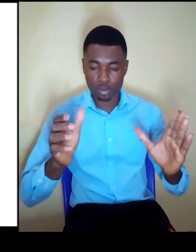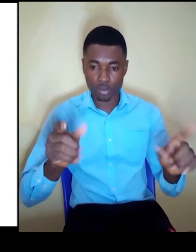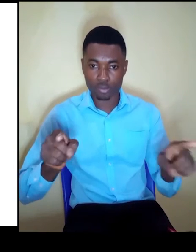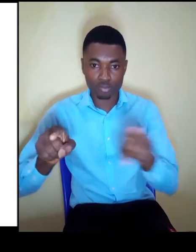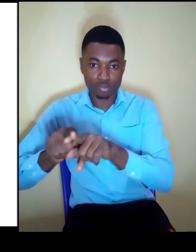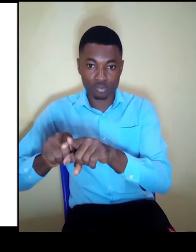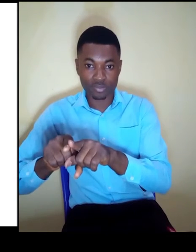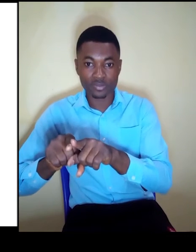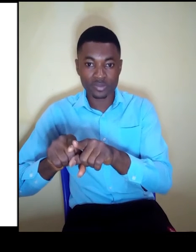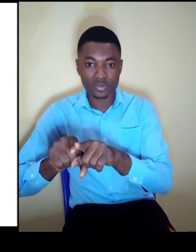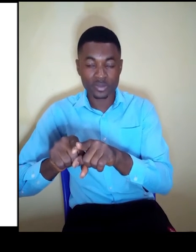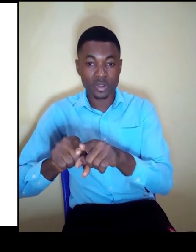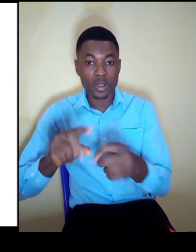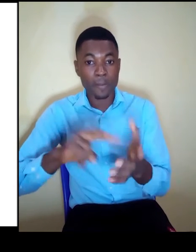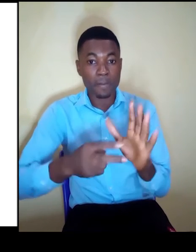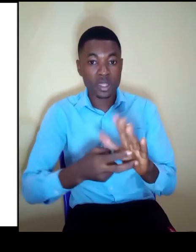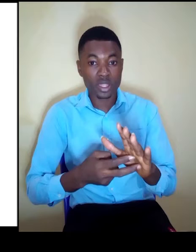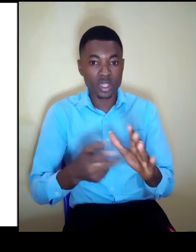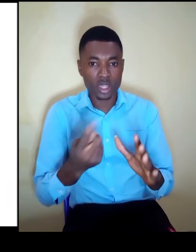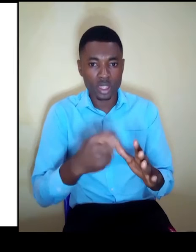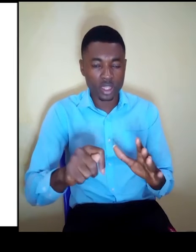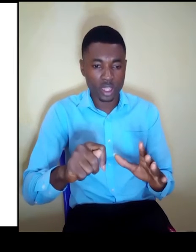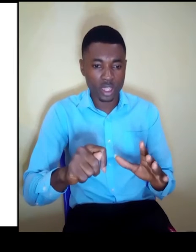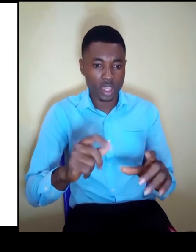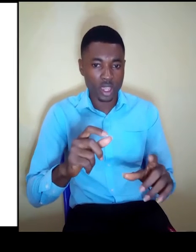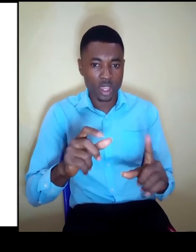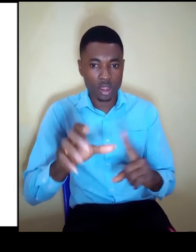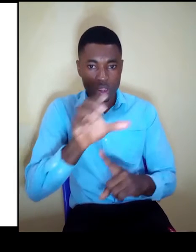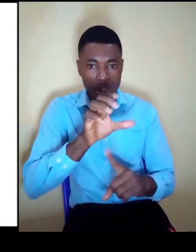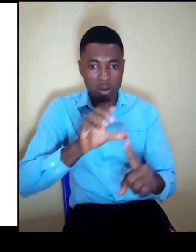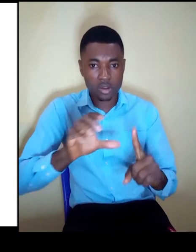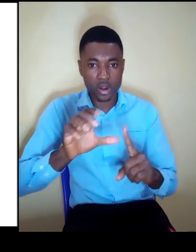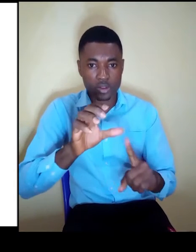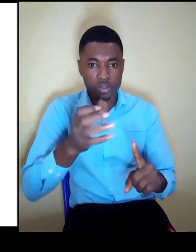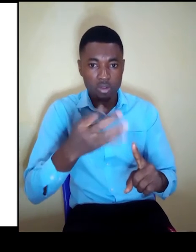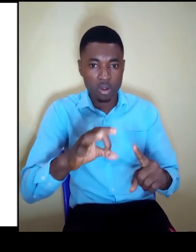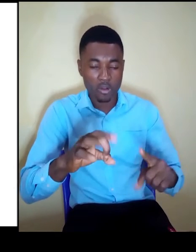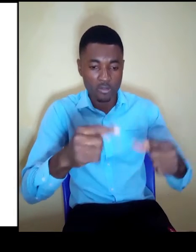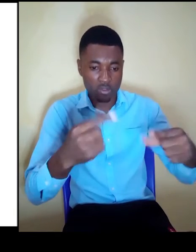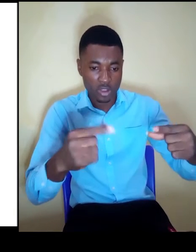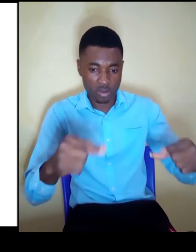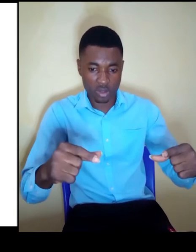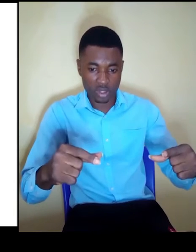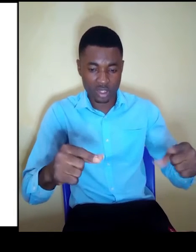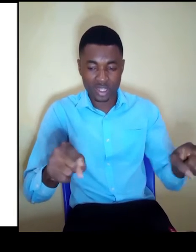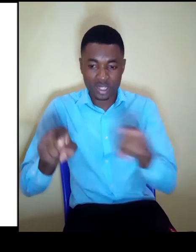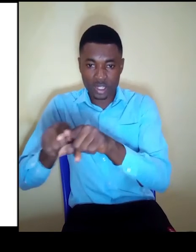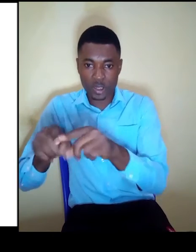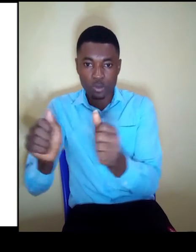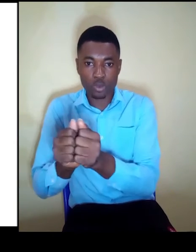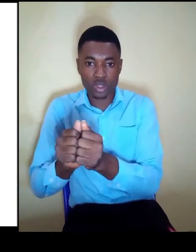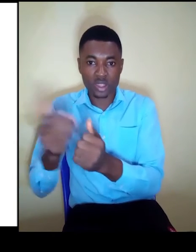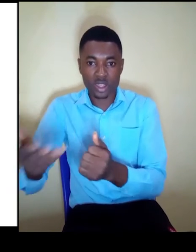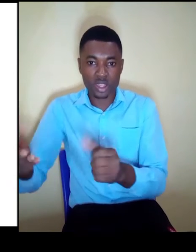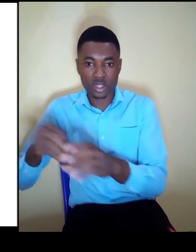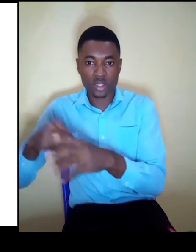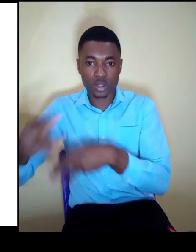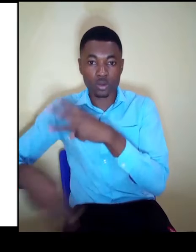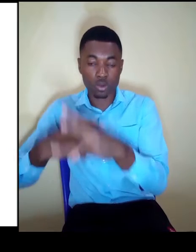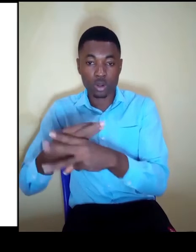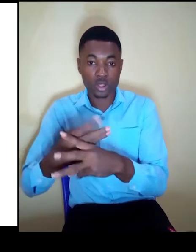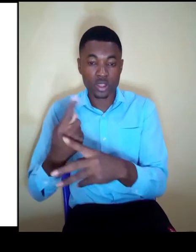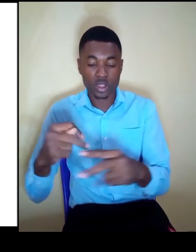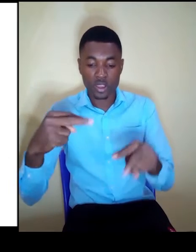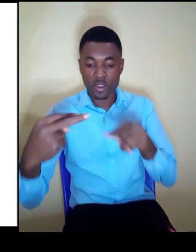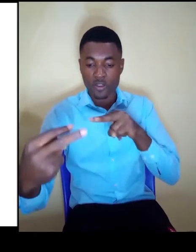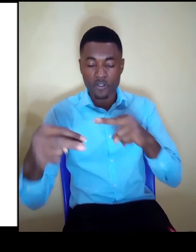form has or have resemblance relationship with the properties of the things in the world. And the visual modality of sign